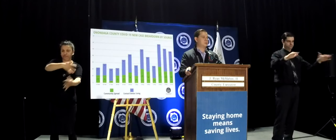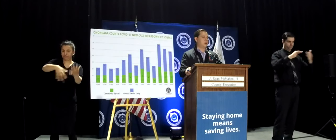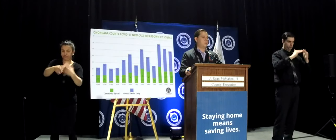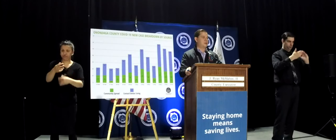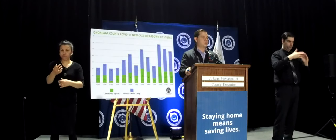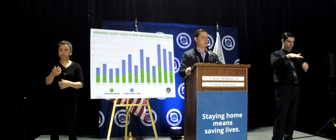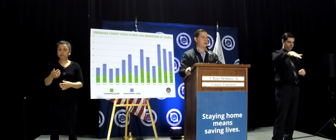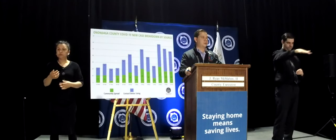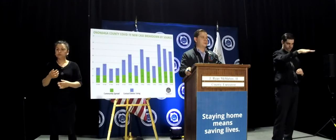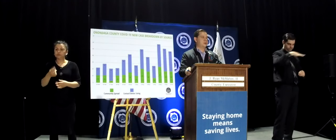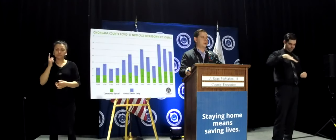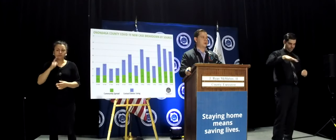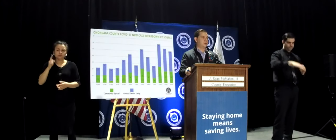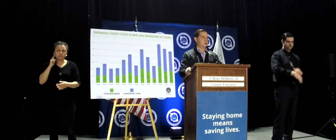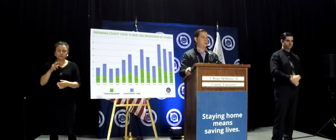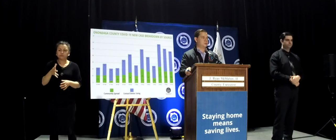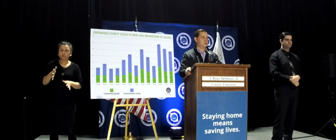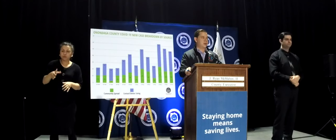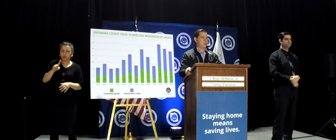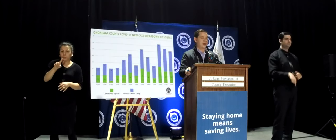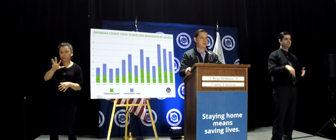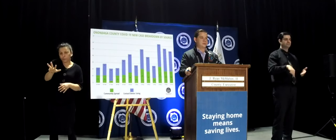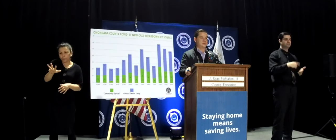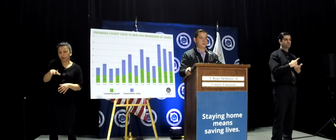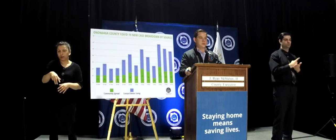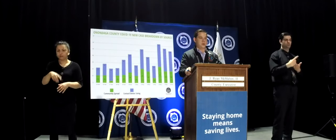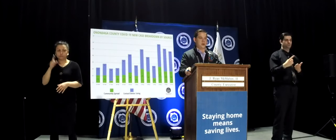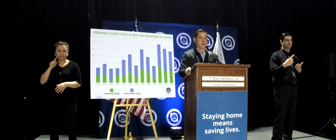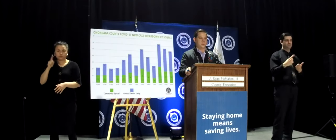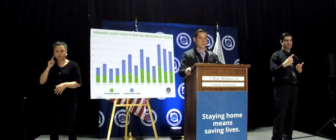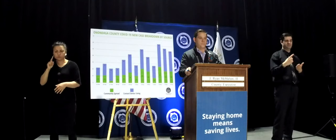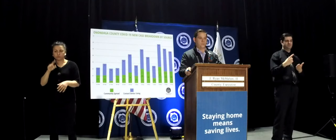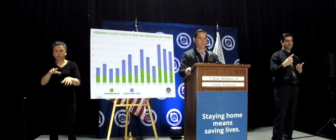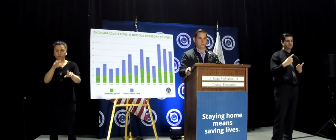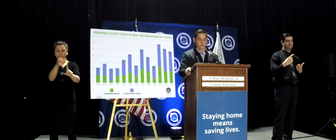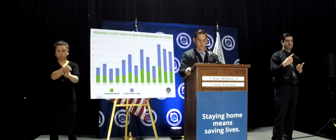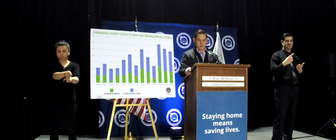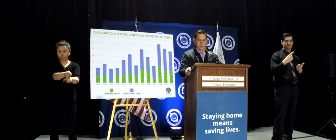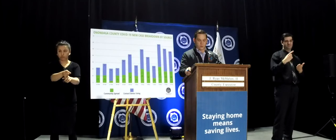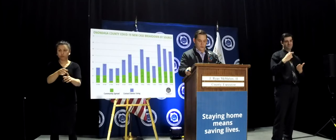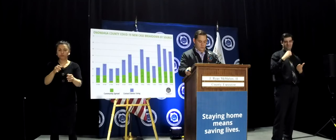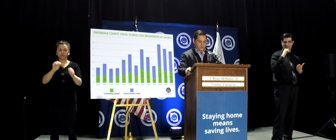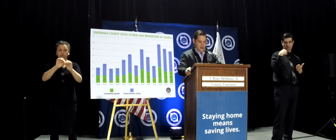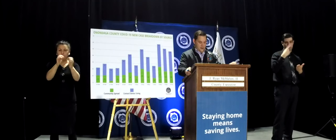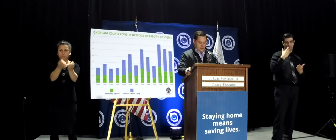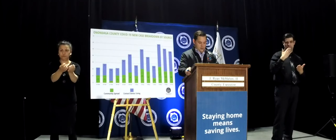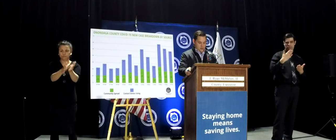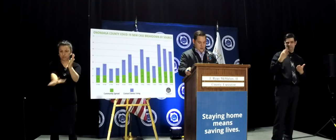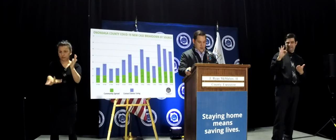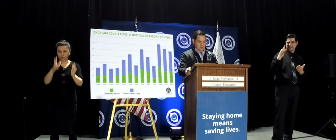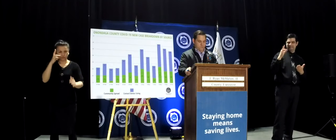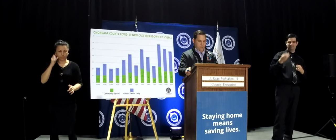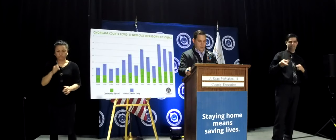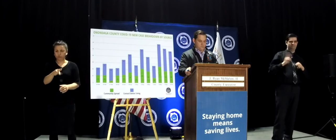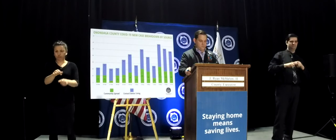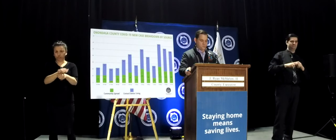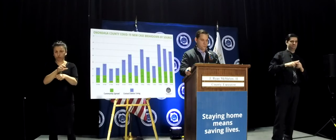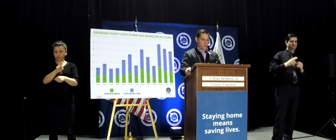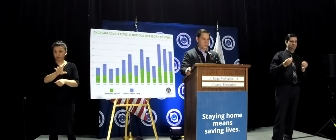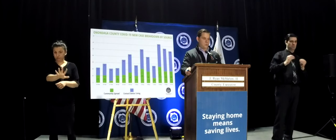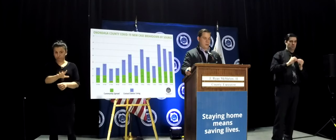Not our best week, certainly stabilized some of the better weeks we've had.